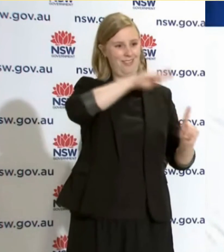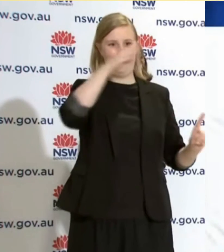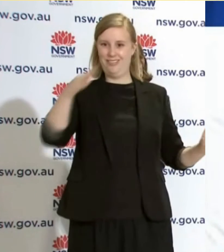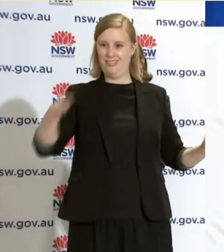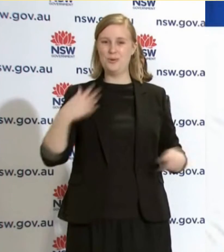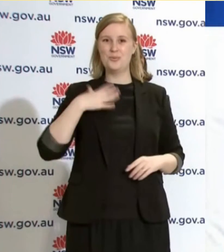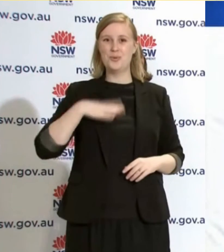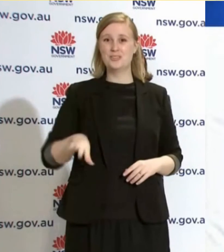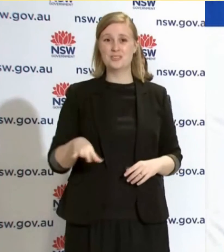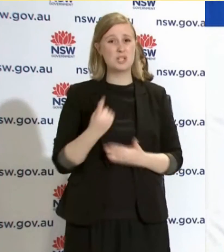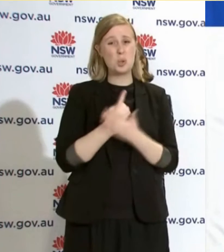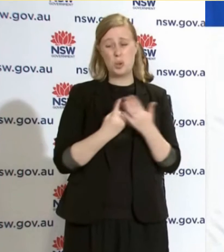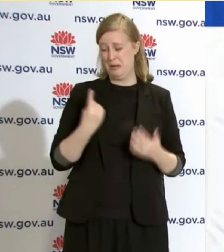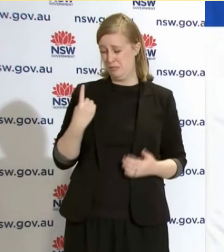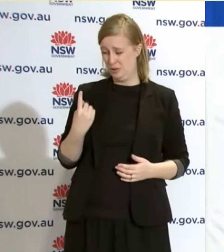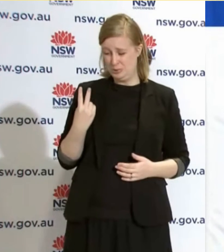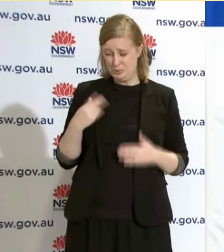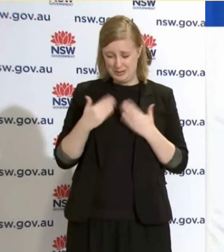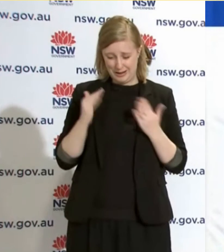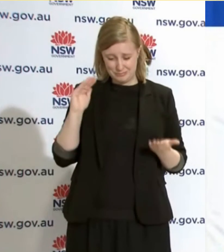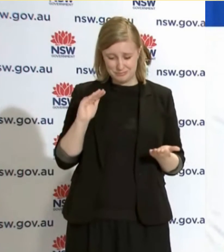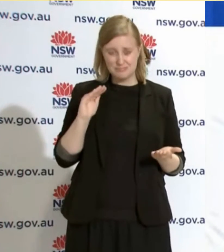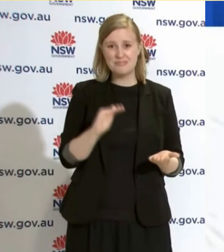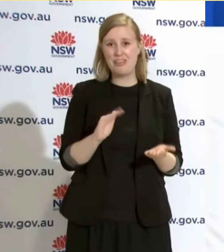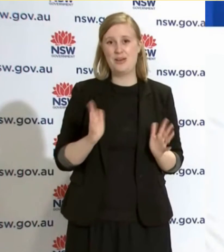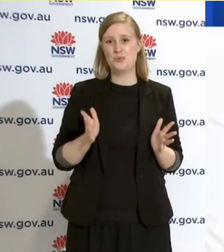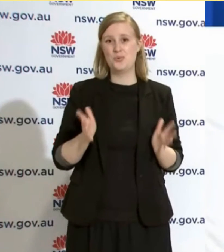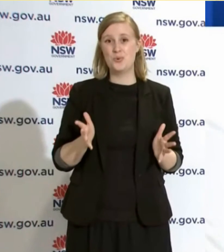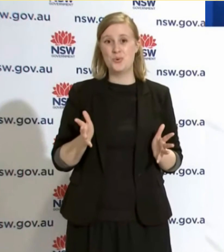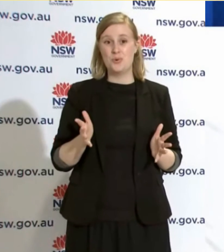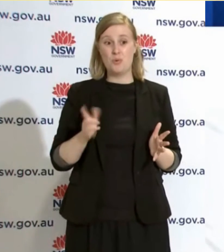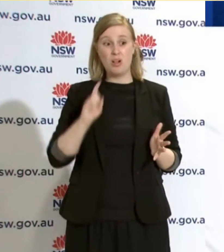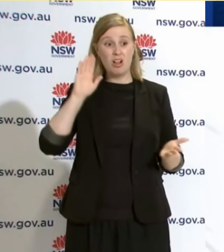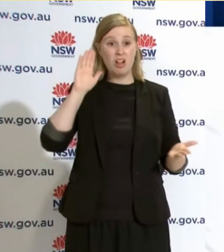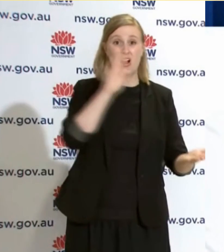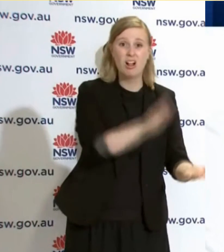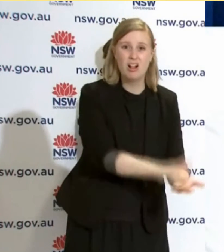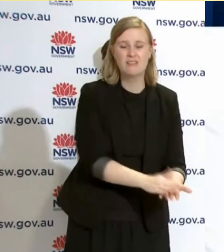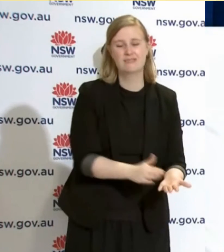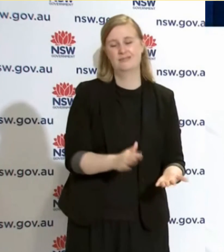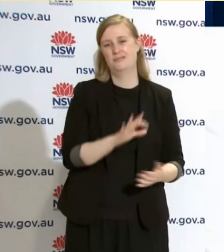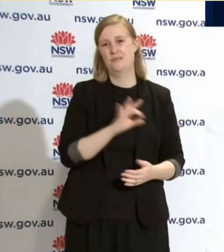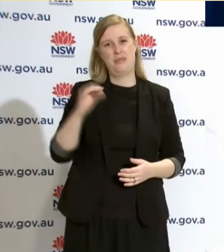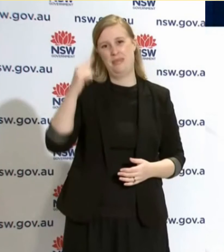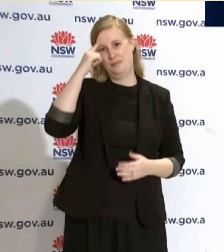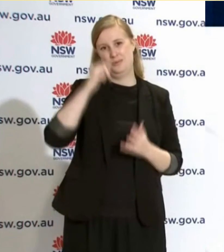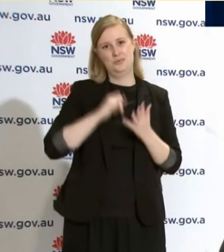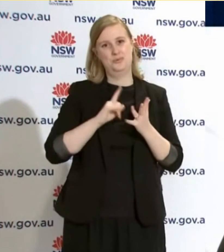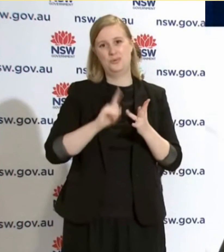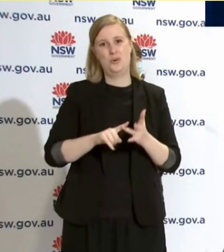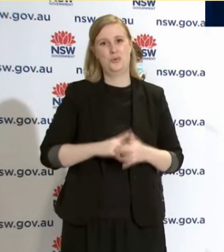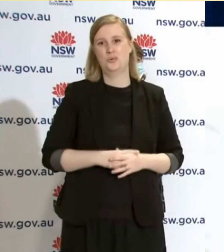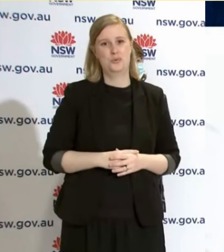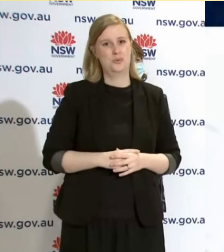so hard over these next couple of weeks. I'm actually not expecting to see the impact of the vaccine. So just